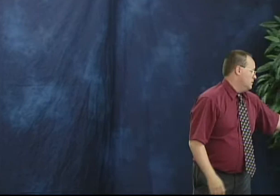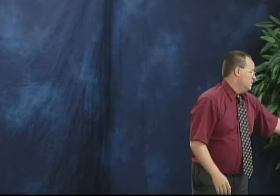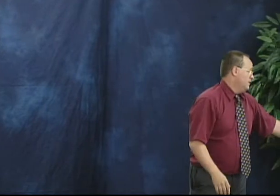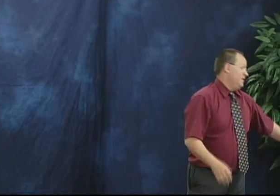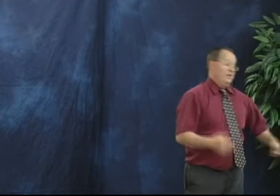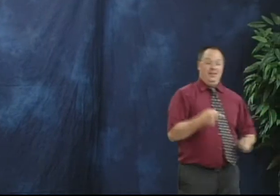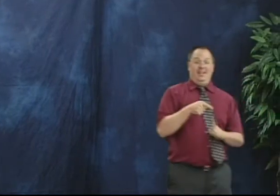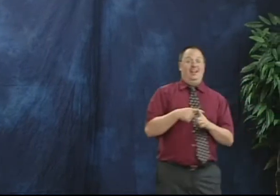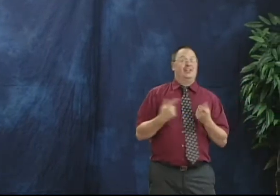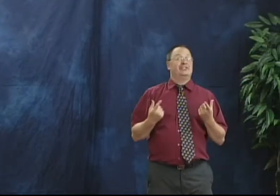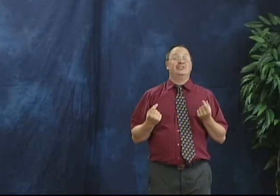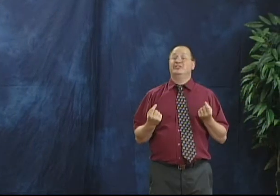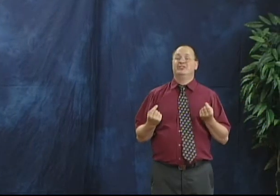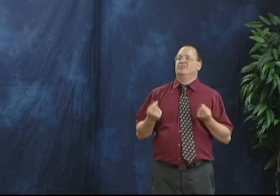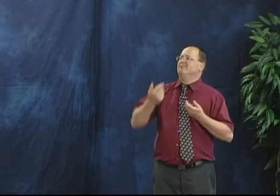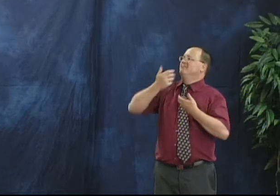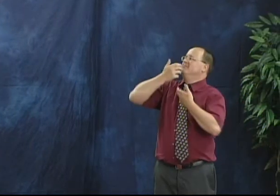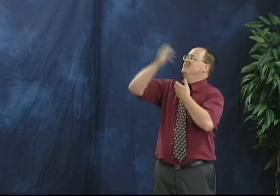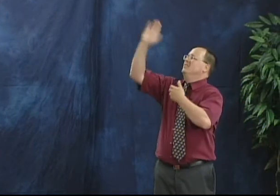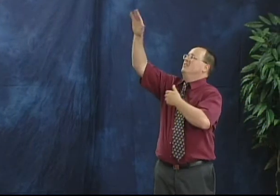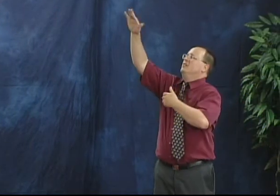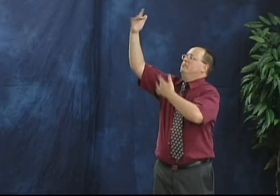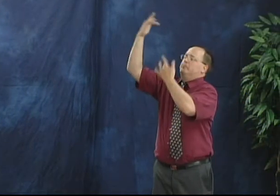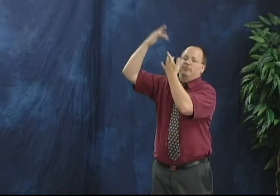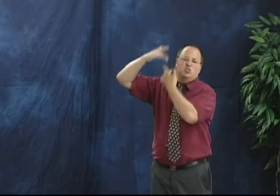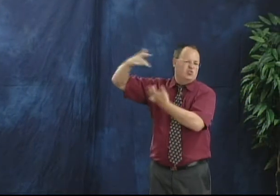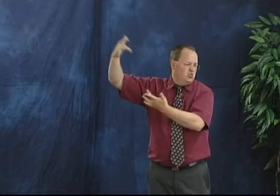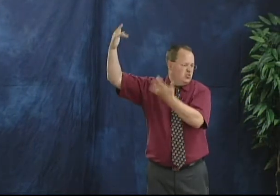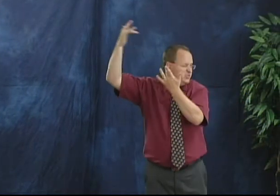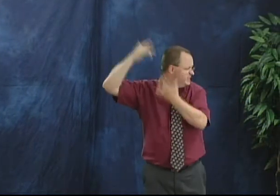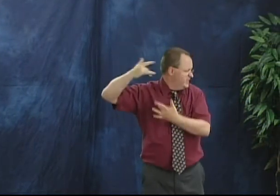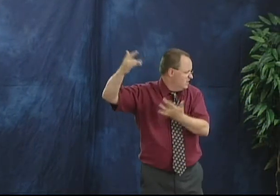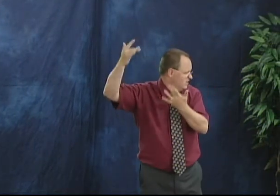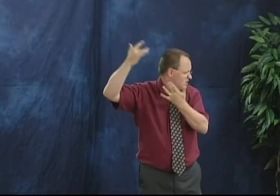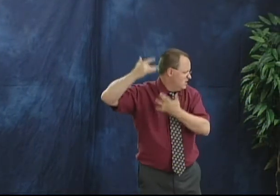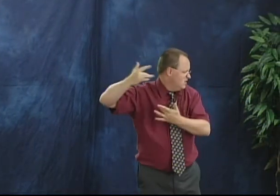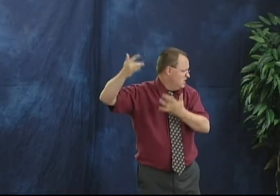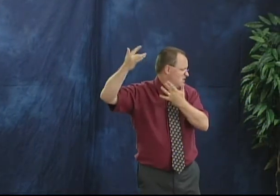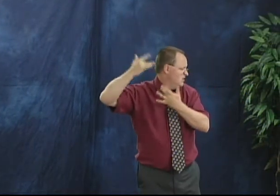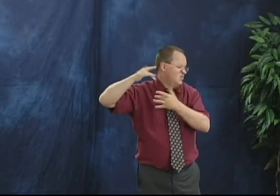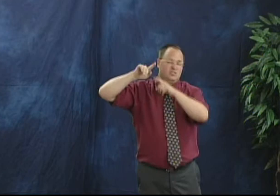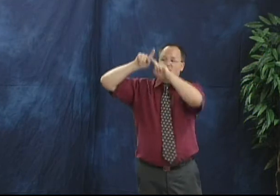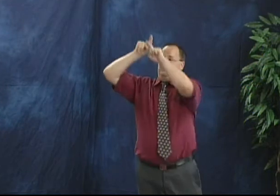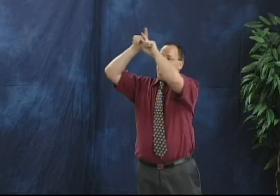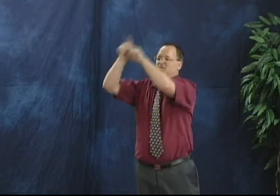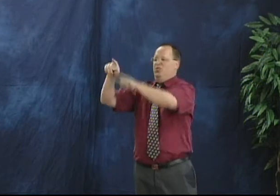All he can do is cry for mercy and depend upon the Lord."